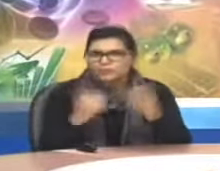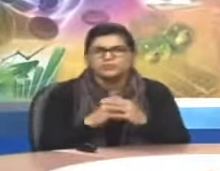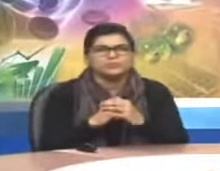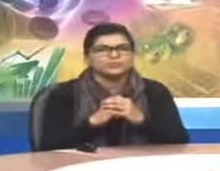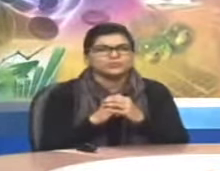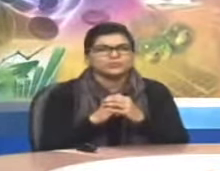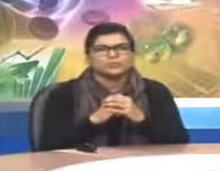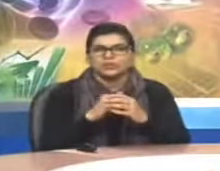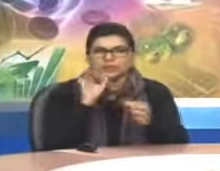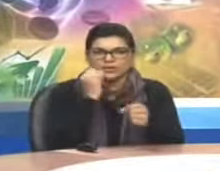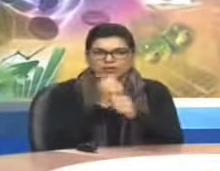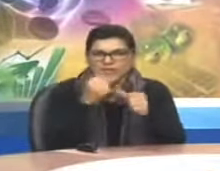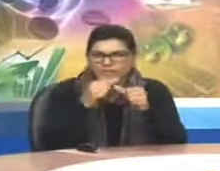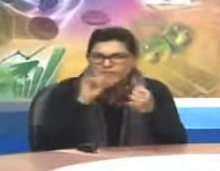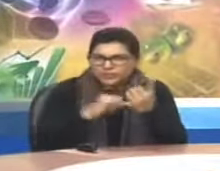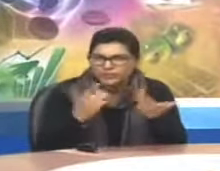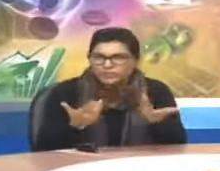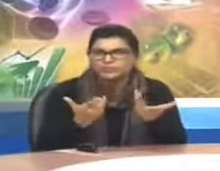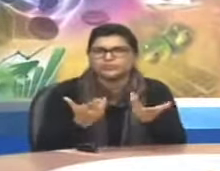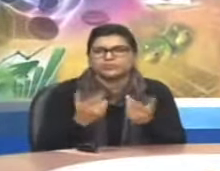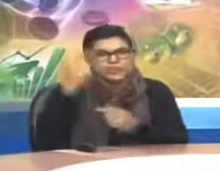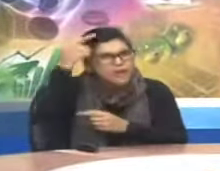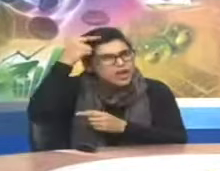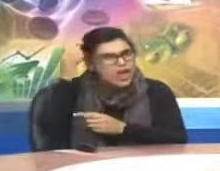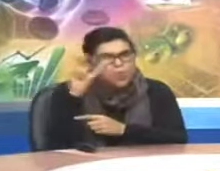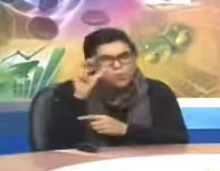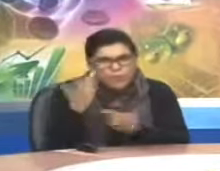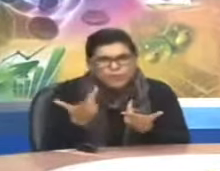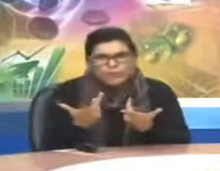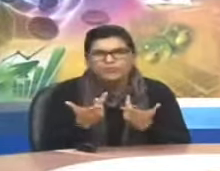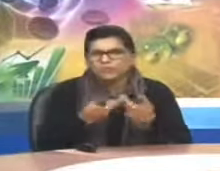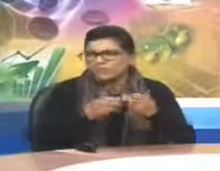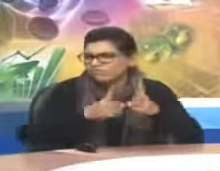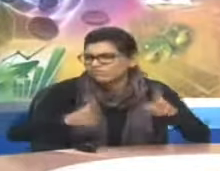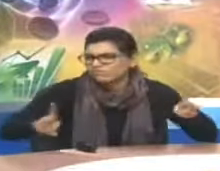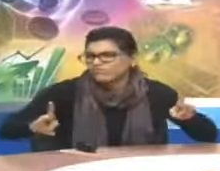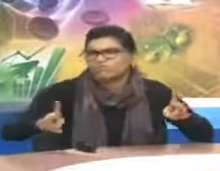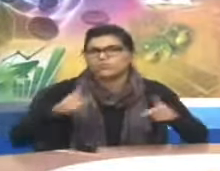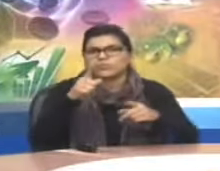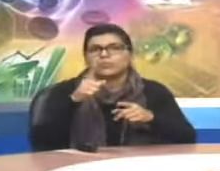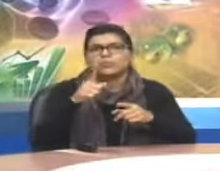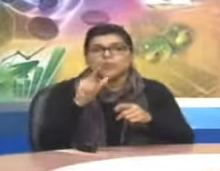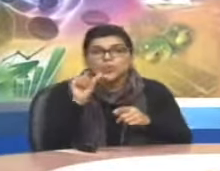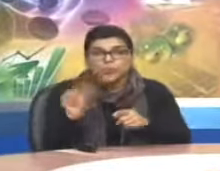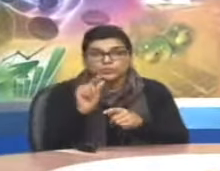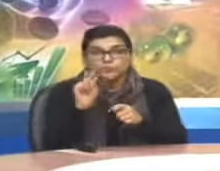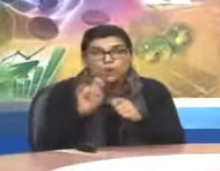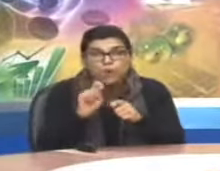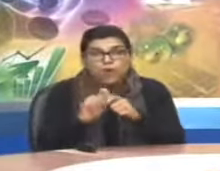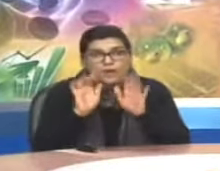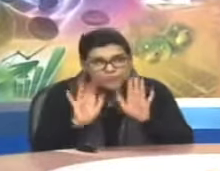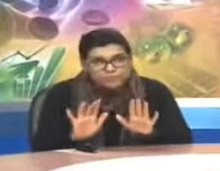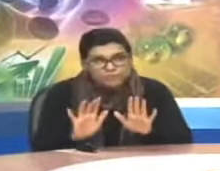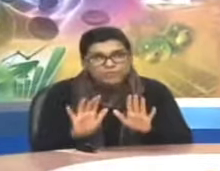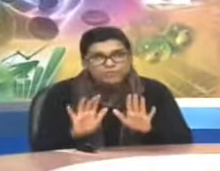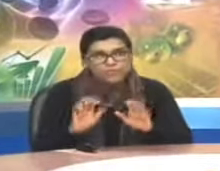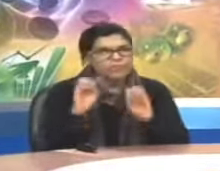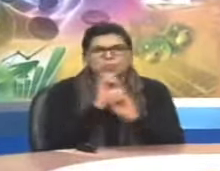When we turn off the lights, when we save water, There are different items which we are